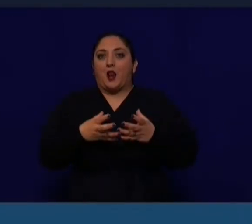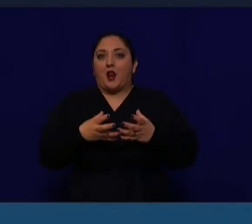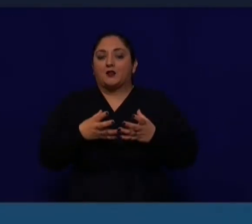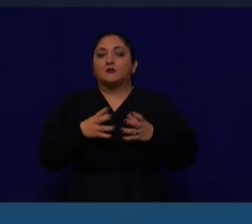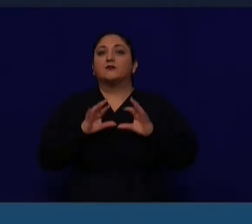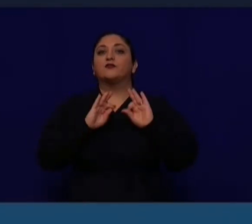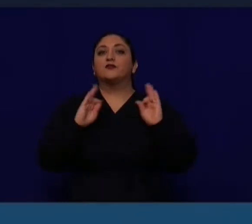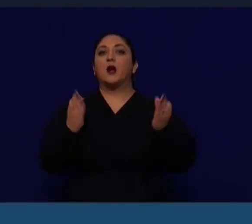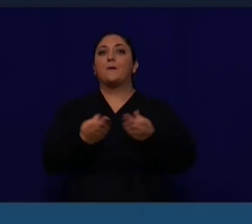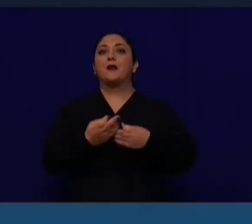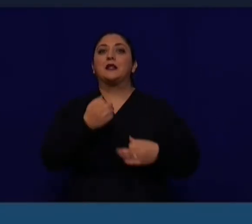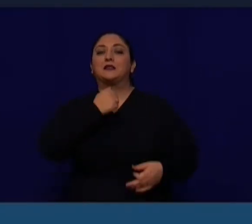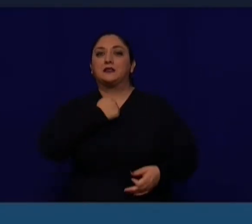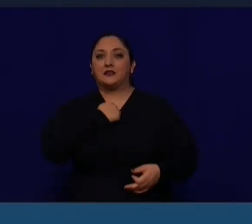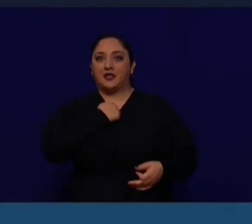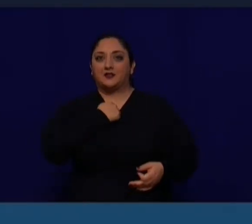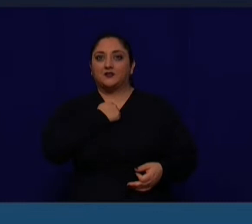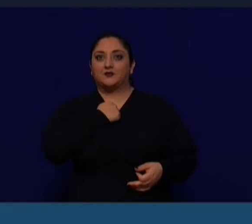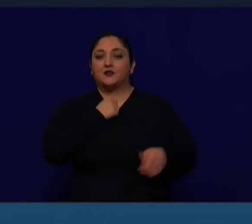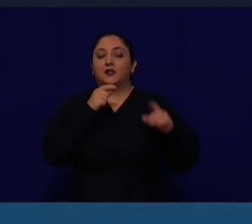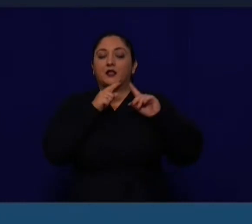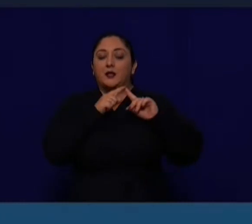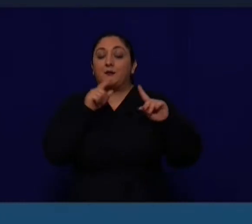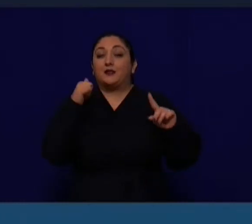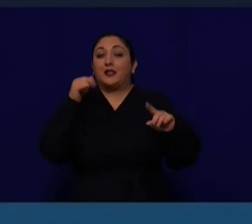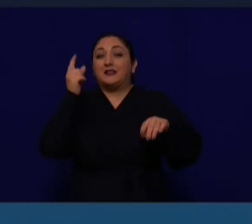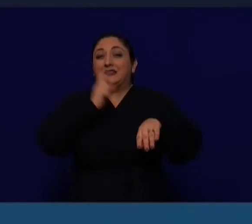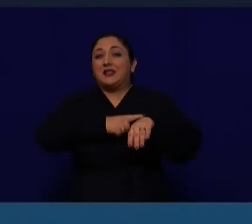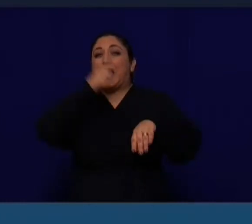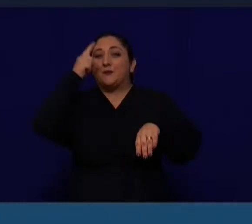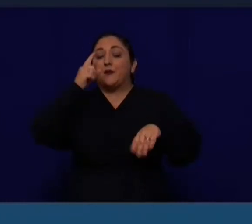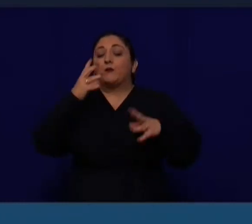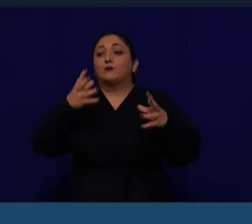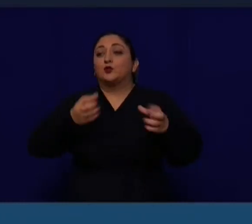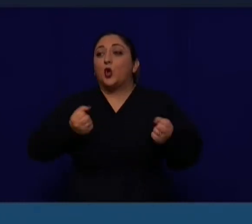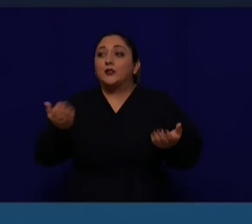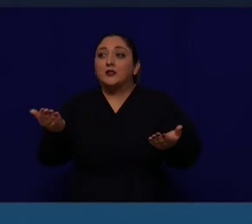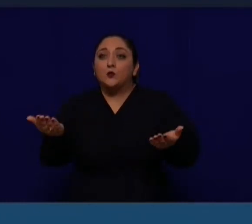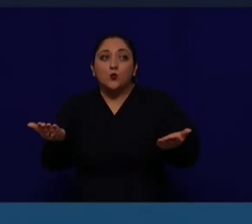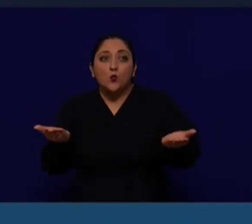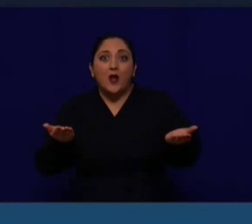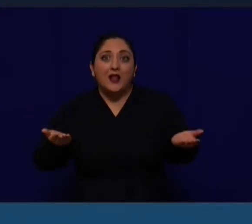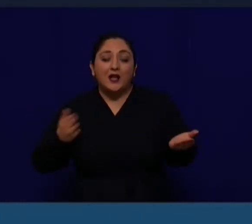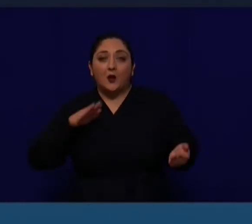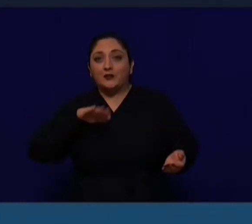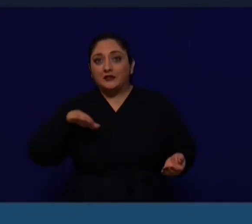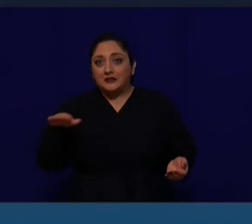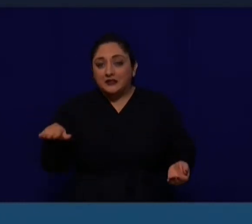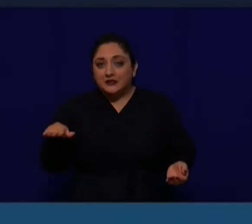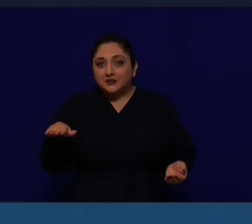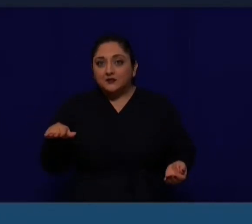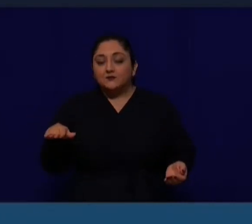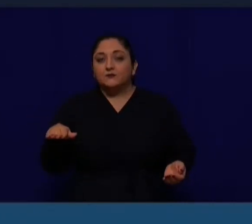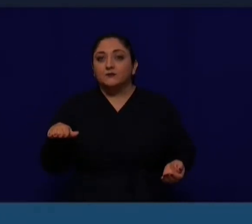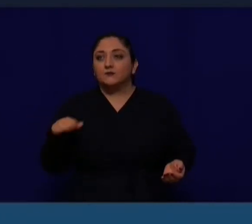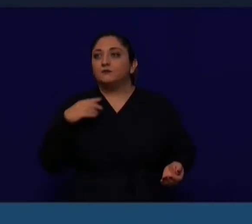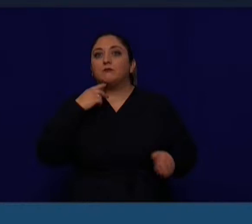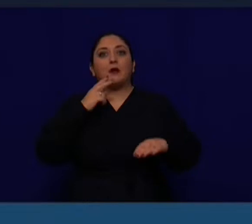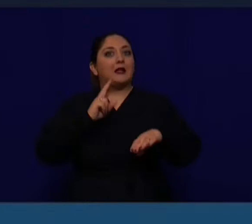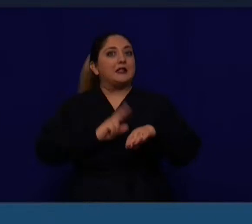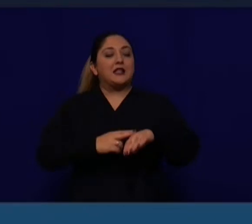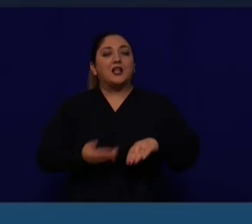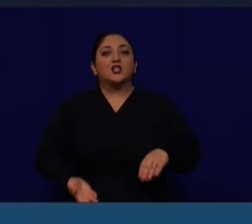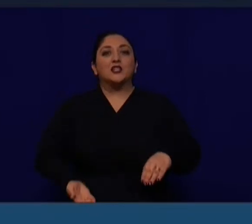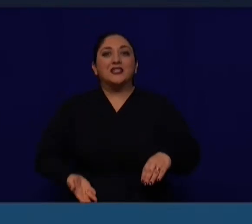mal-household tiegħek. Però jekk inti ddeċidejt li inti trid tistieden il xi ħadd, aħna qegħdin nillimitaw li ma jkunx hemm iktar minn